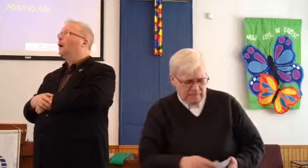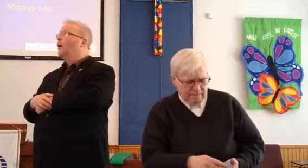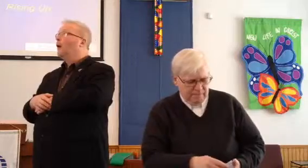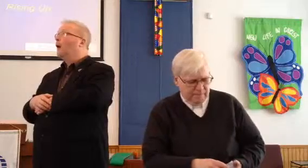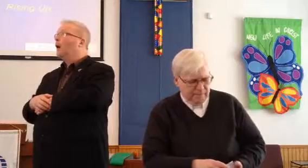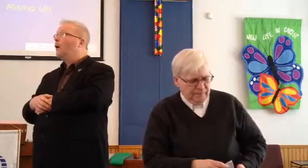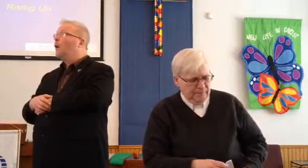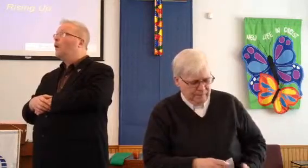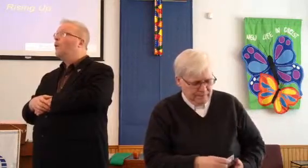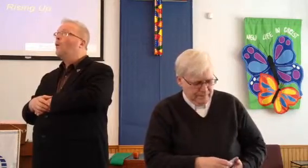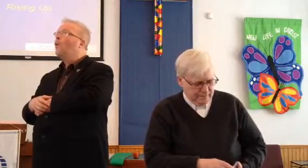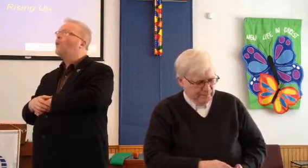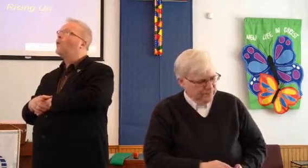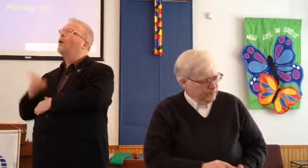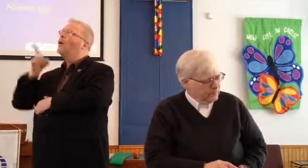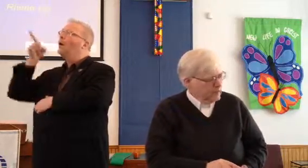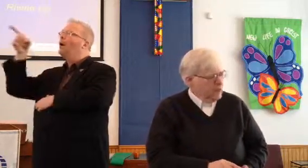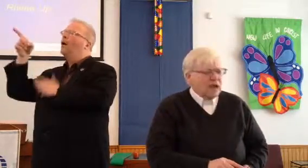being.